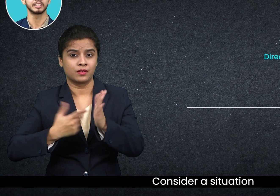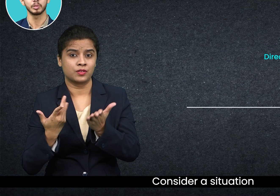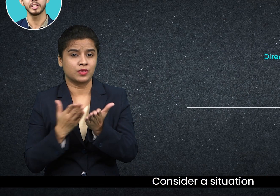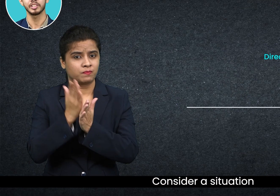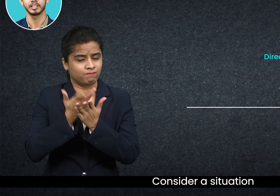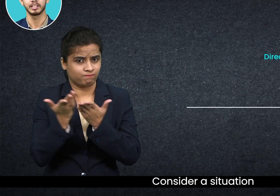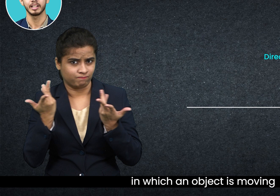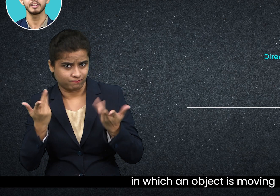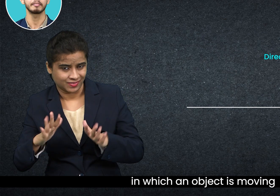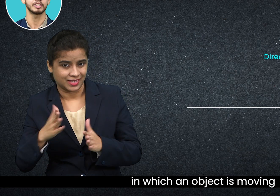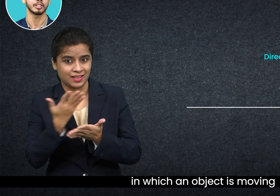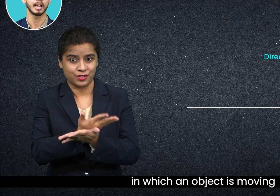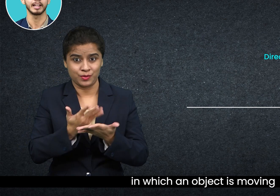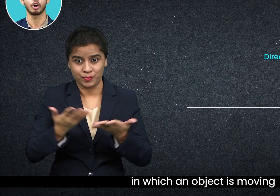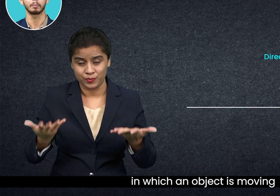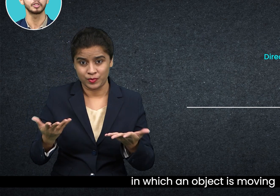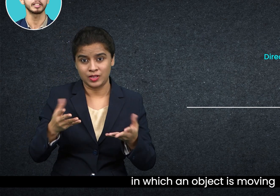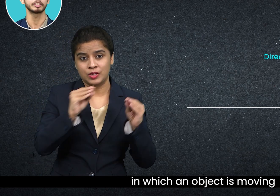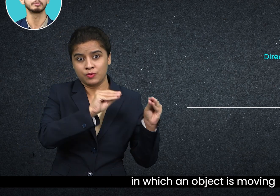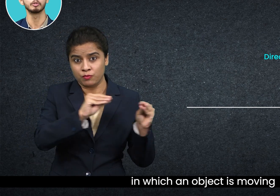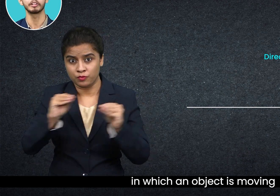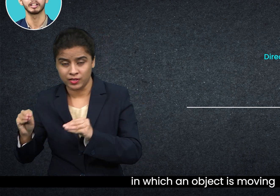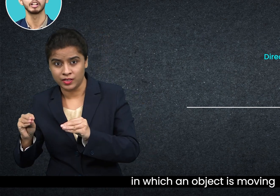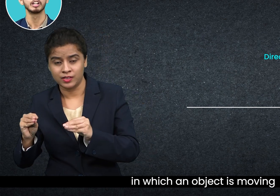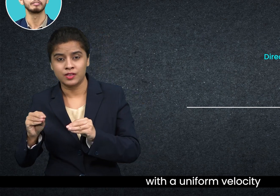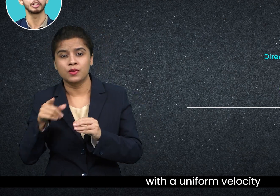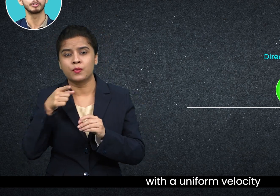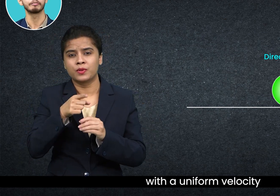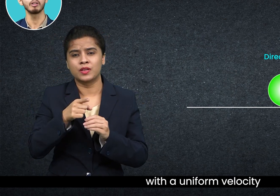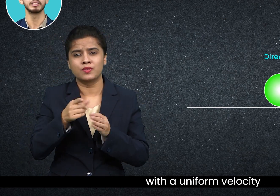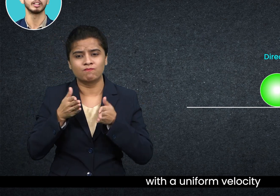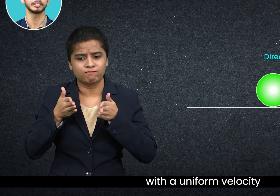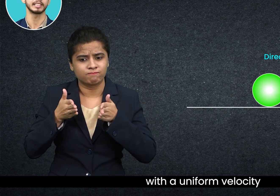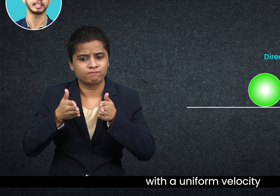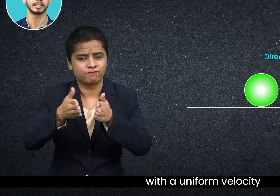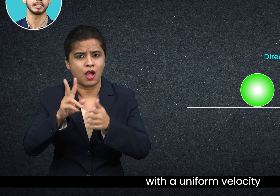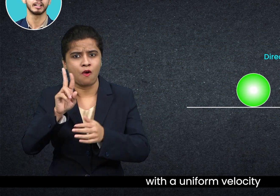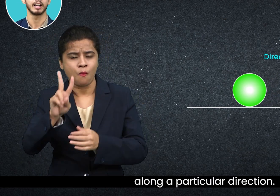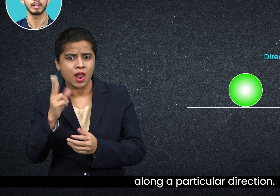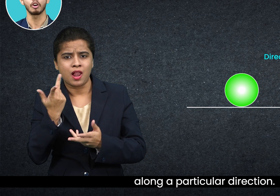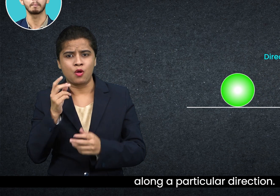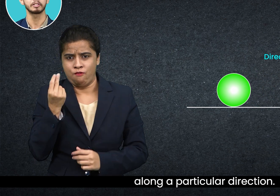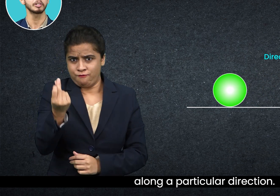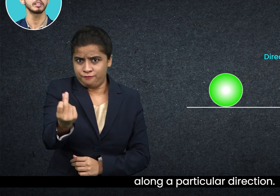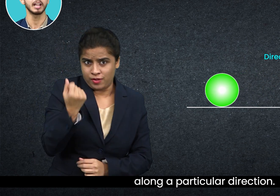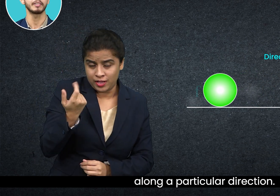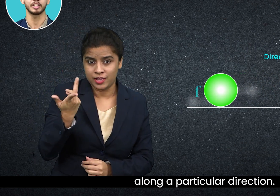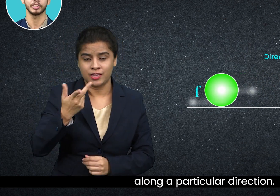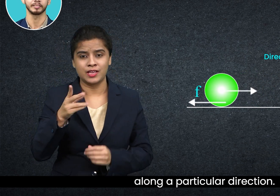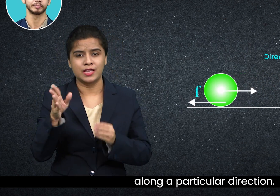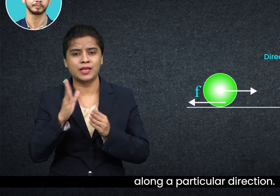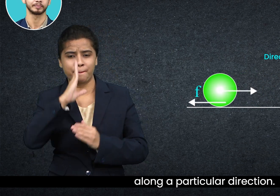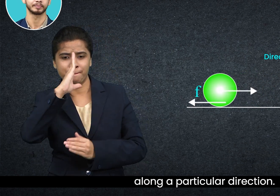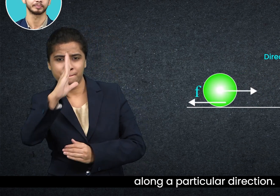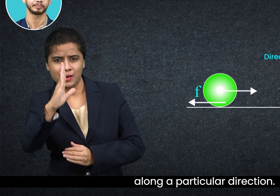Consider a situation in which an object is moving with a uniform velocity along a particular